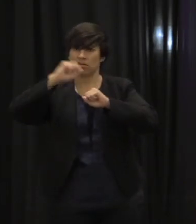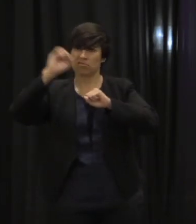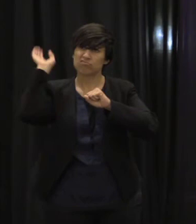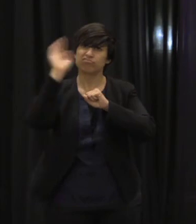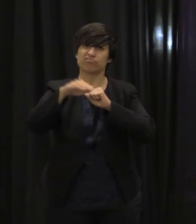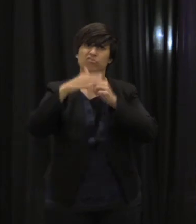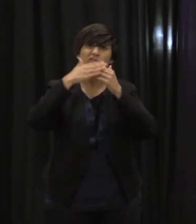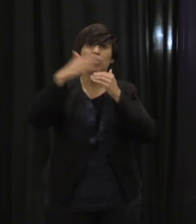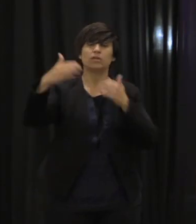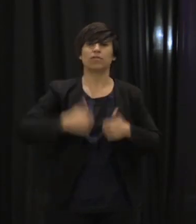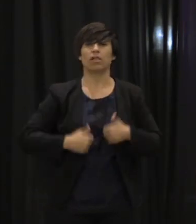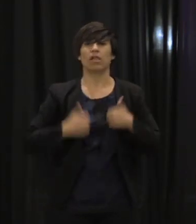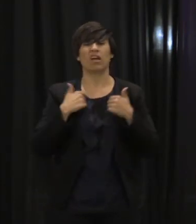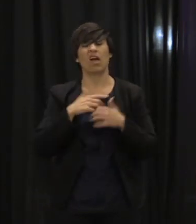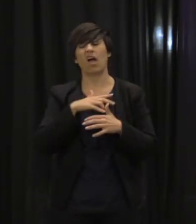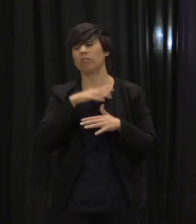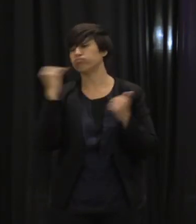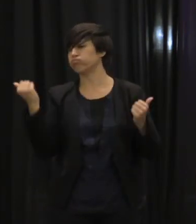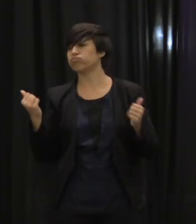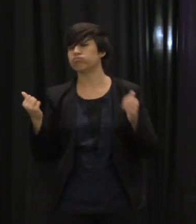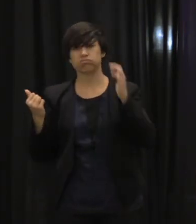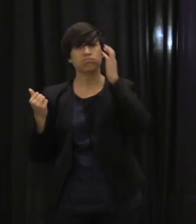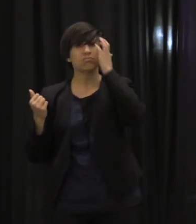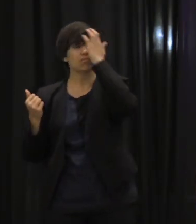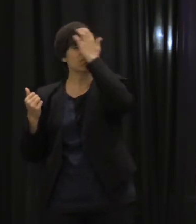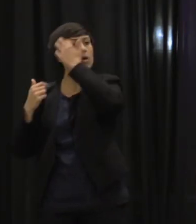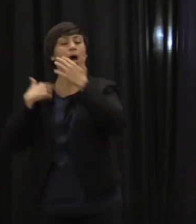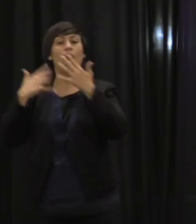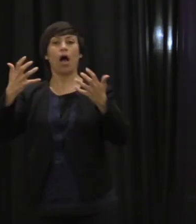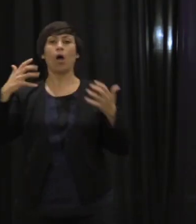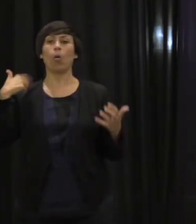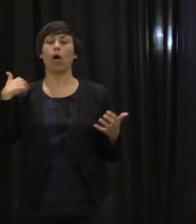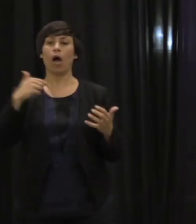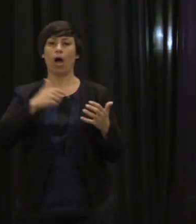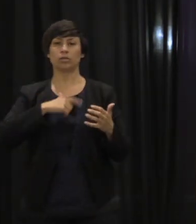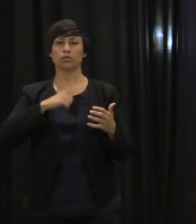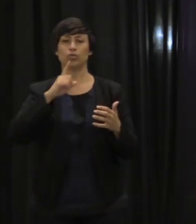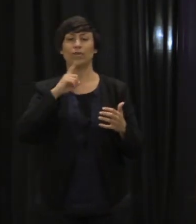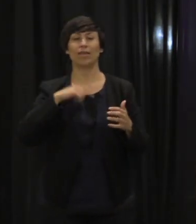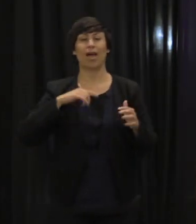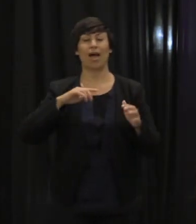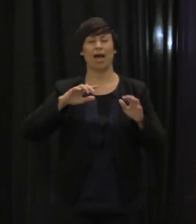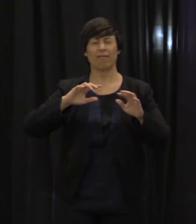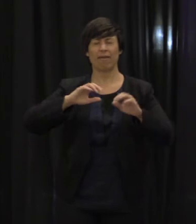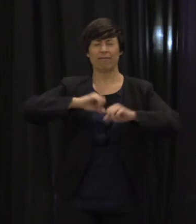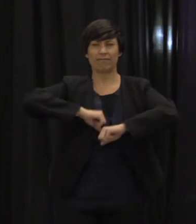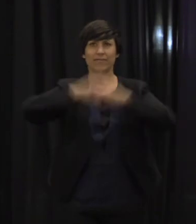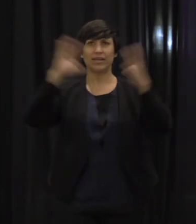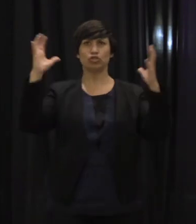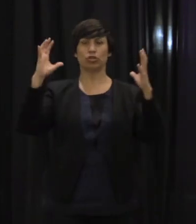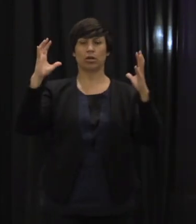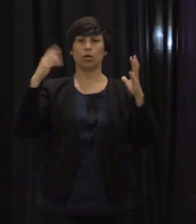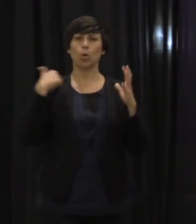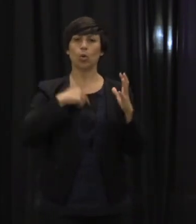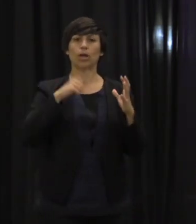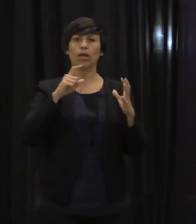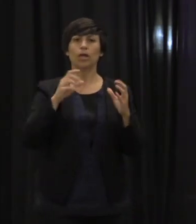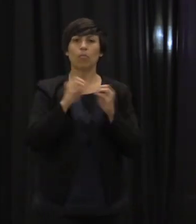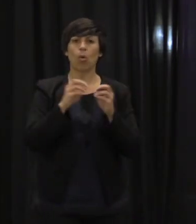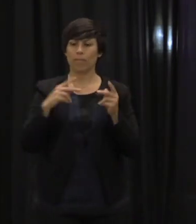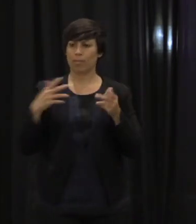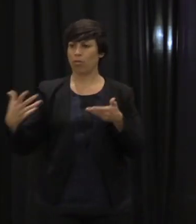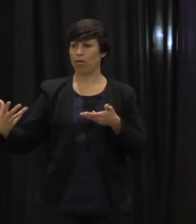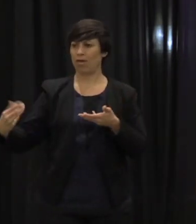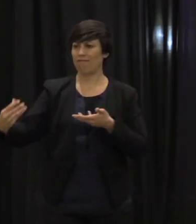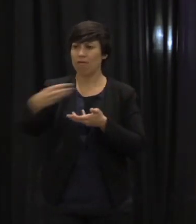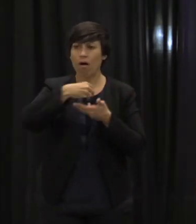lives. I'm tired of that. I want us to lead with a clear vision. We need more builders. We need more people